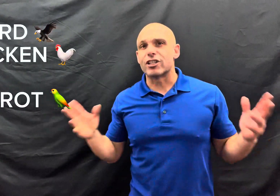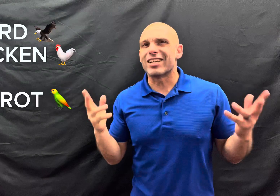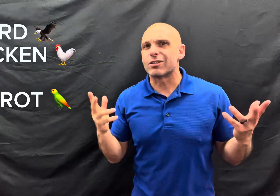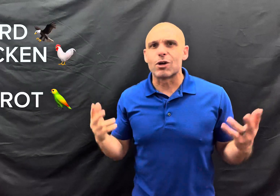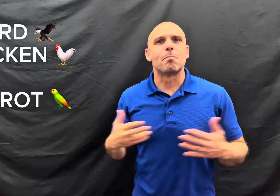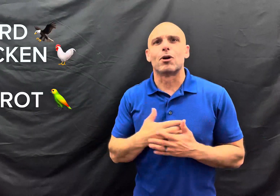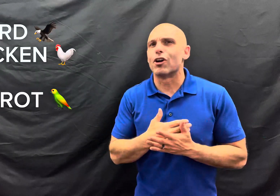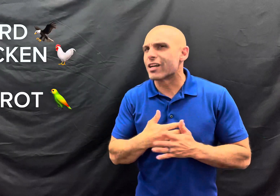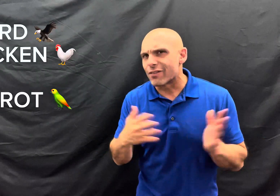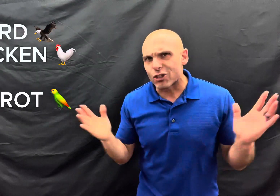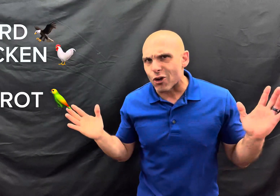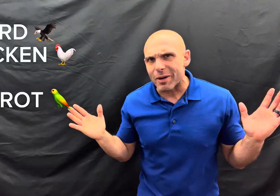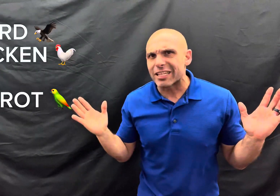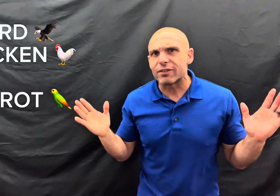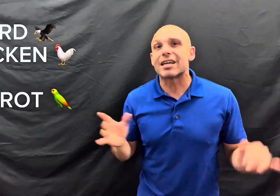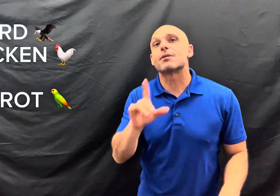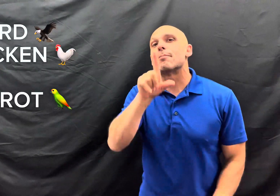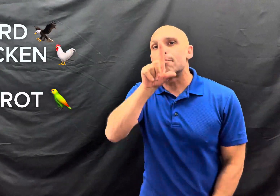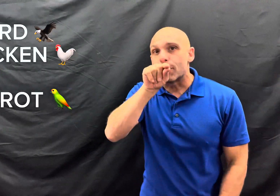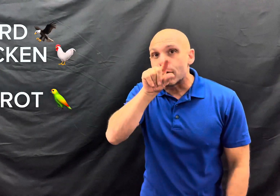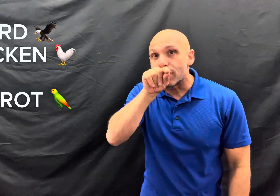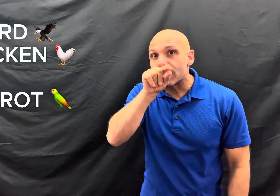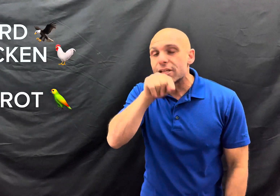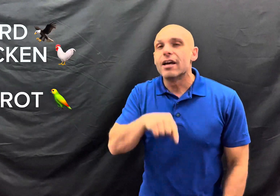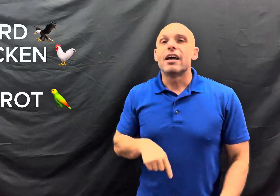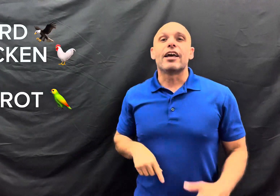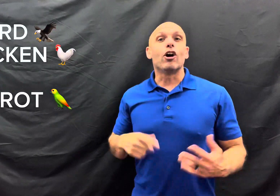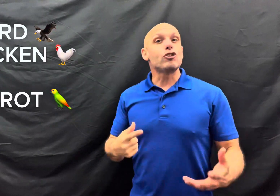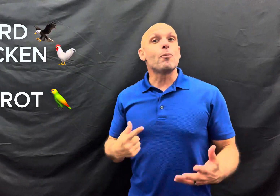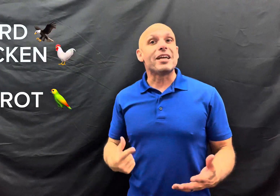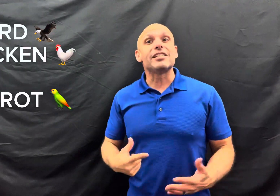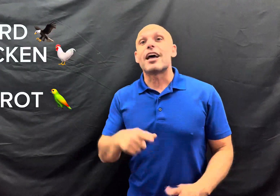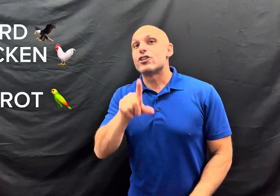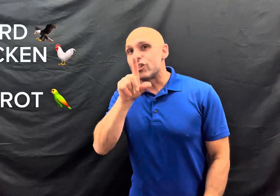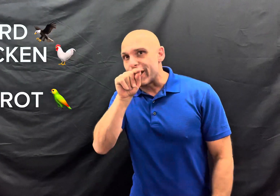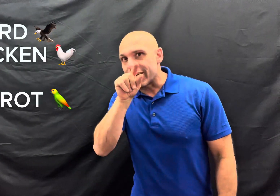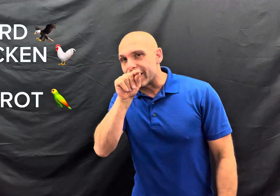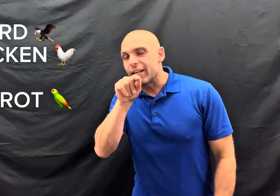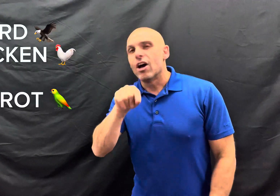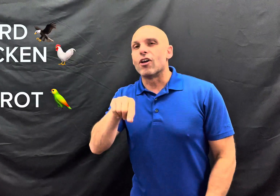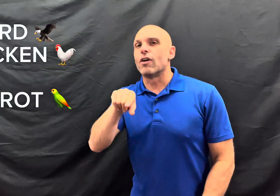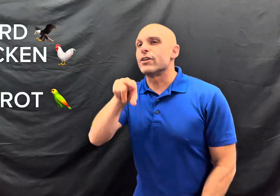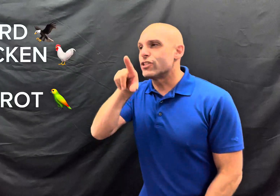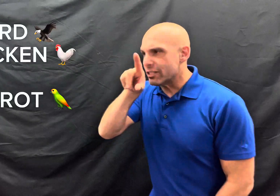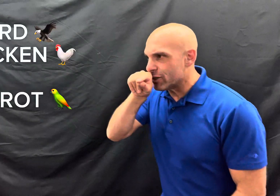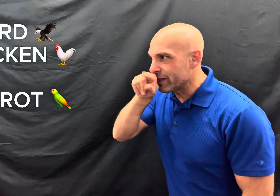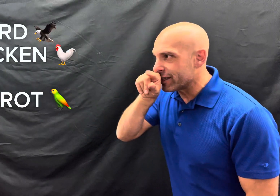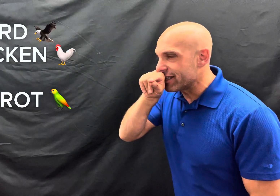like the word bird covers so many different types of birds. It also means chicken, although if you're just doing this,